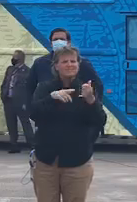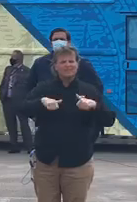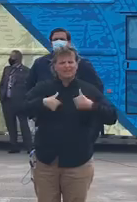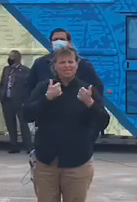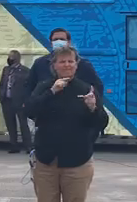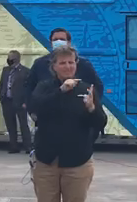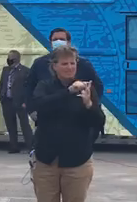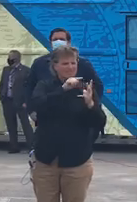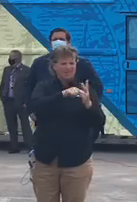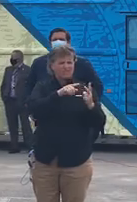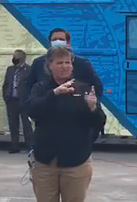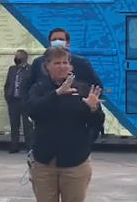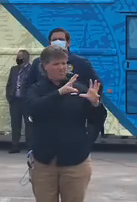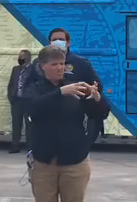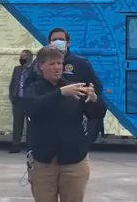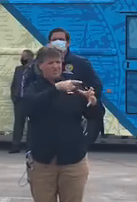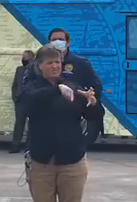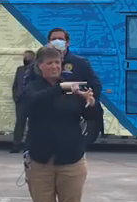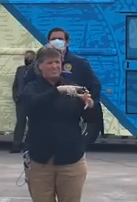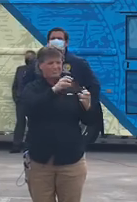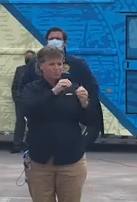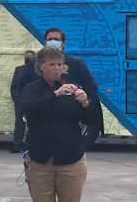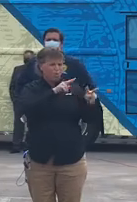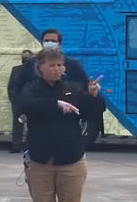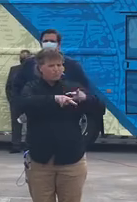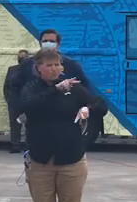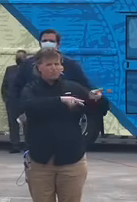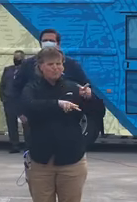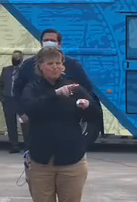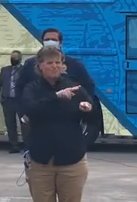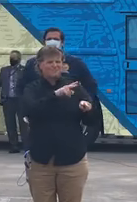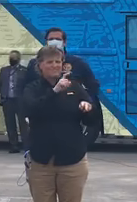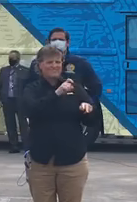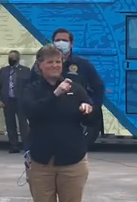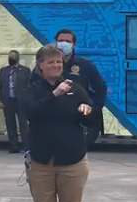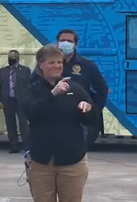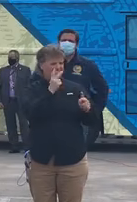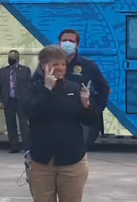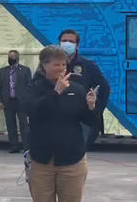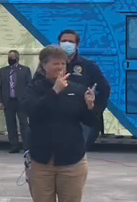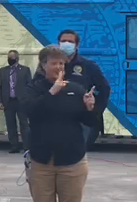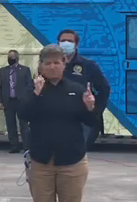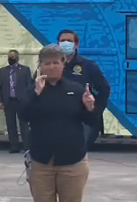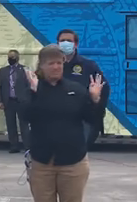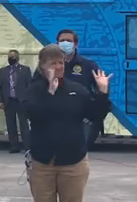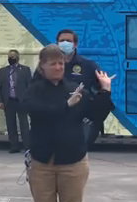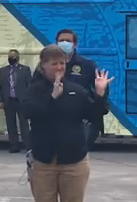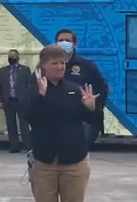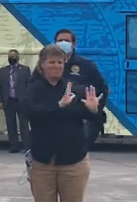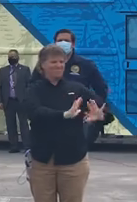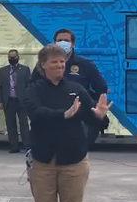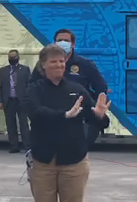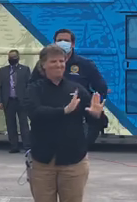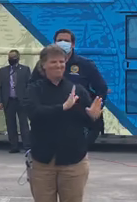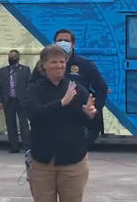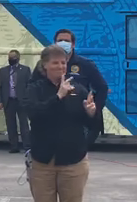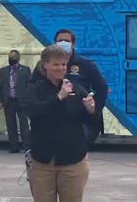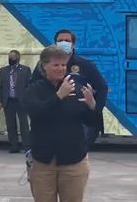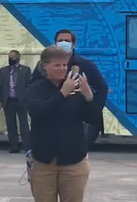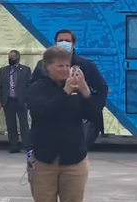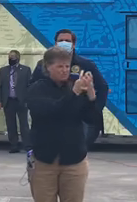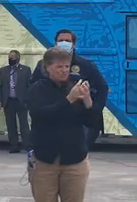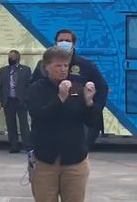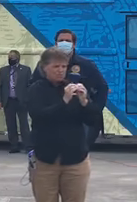facilities. And so that is why early on we prohibited visitors, made sure that the screening of personnel, made sure that they had